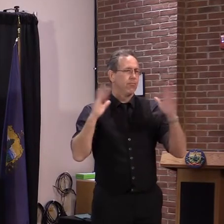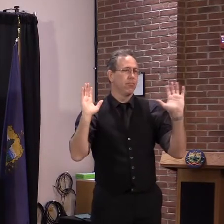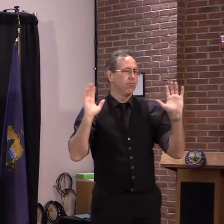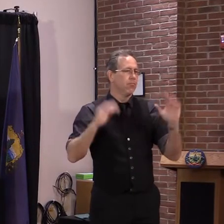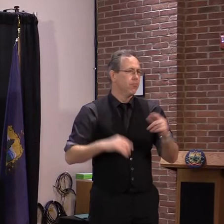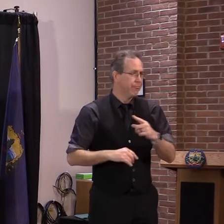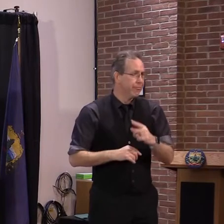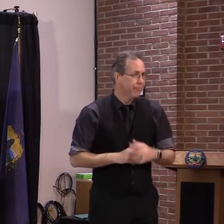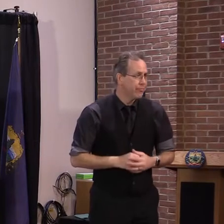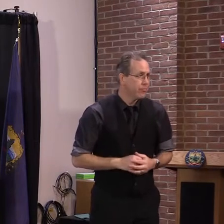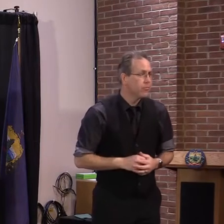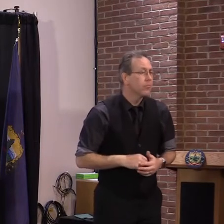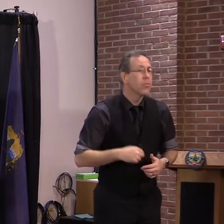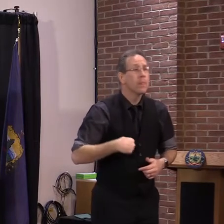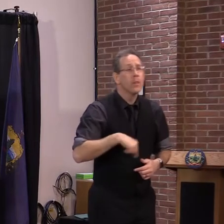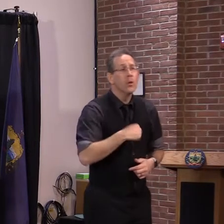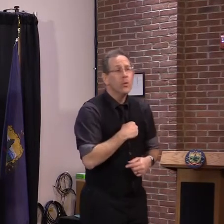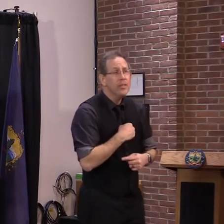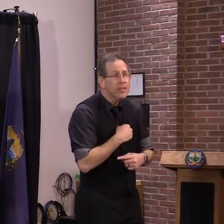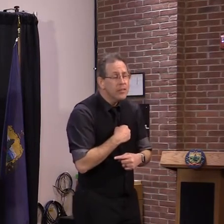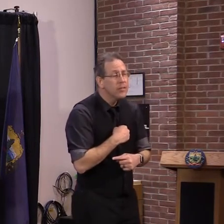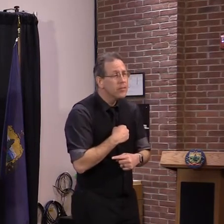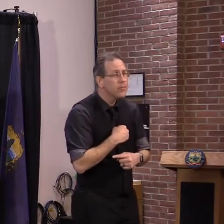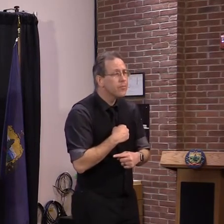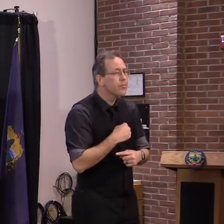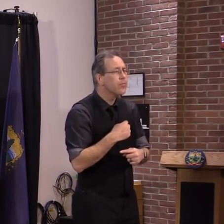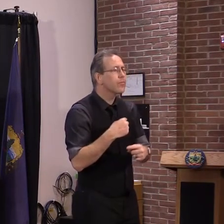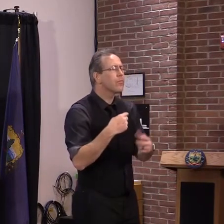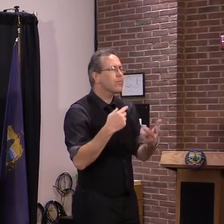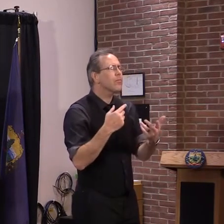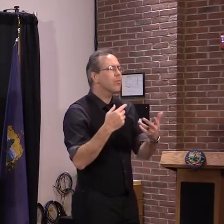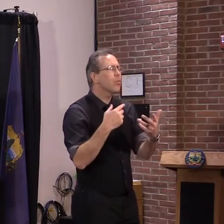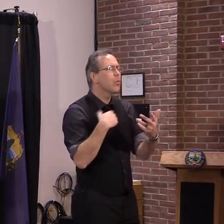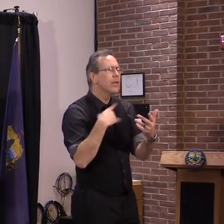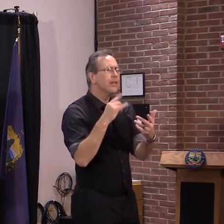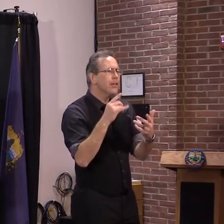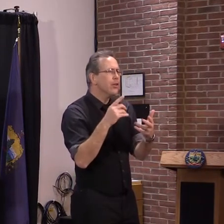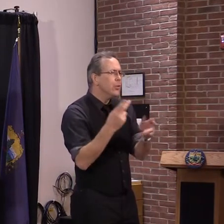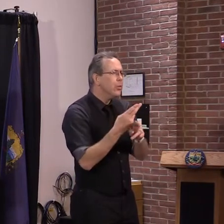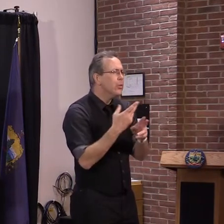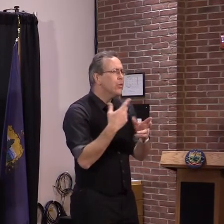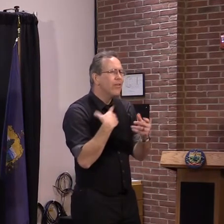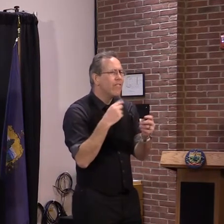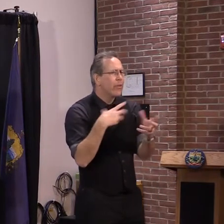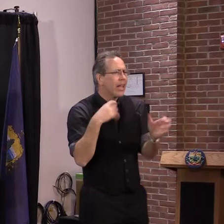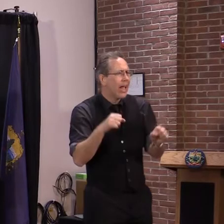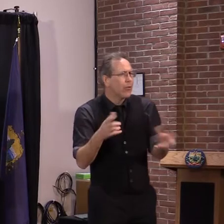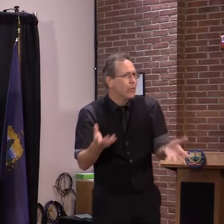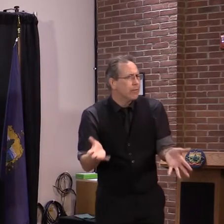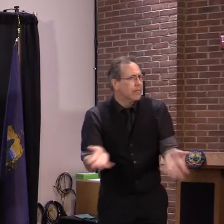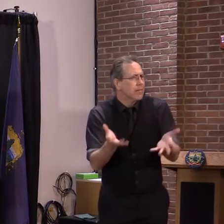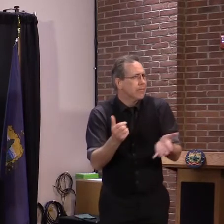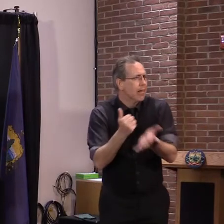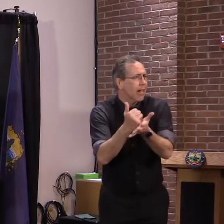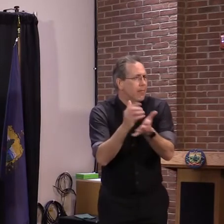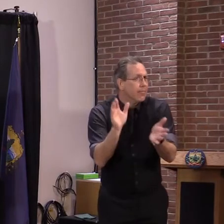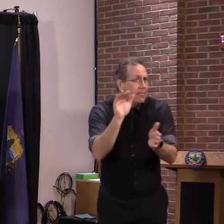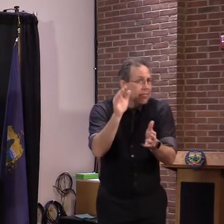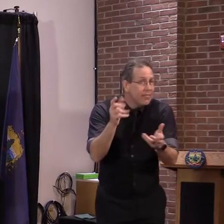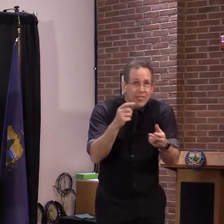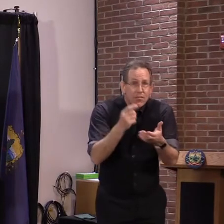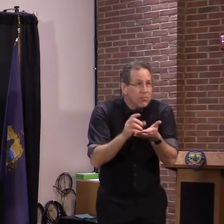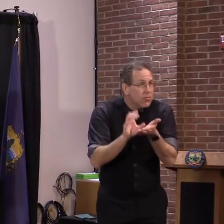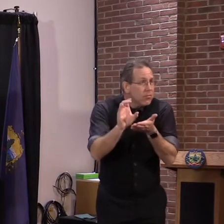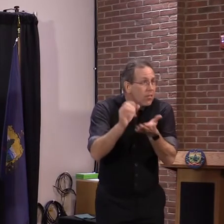we're trying to. I mean, we use the TIFs and so forth to do everything we can to incentivize renovations within